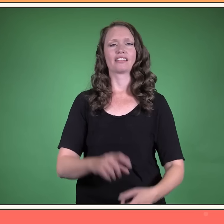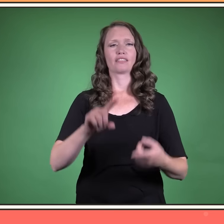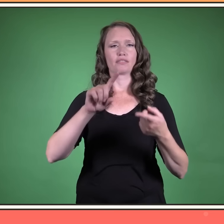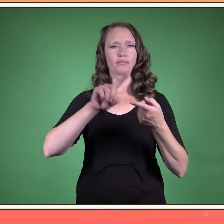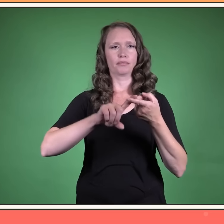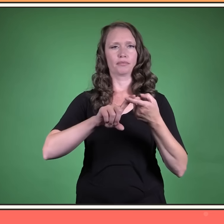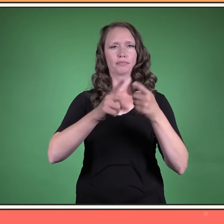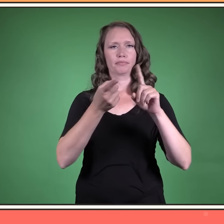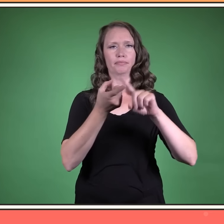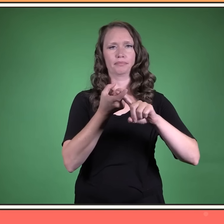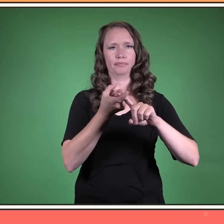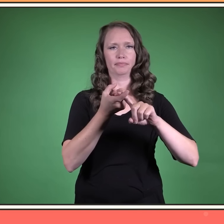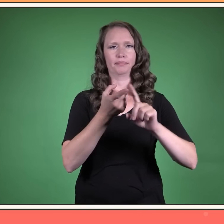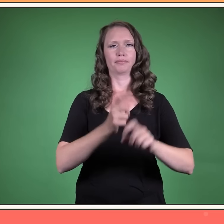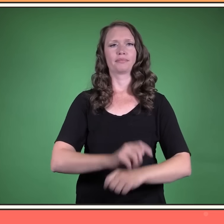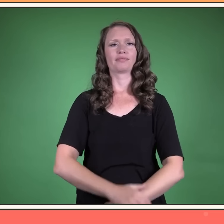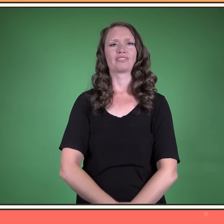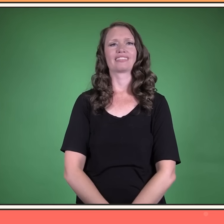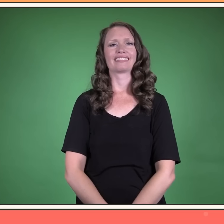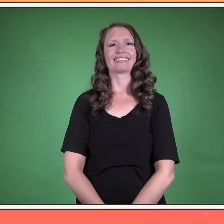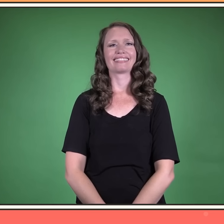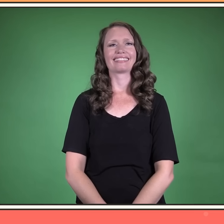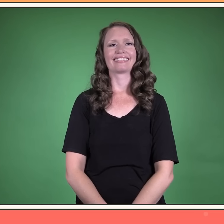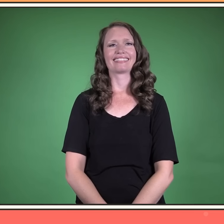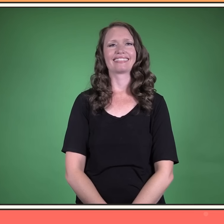The buddy you bring on every adventure.